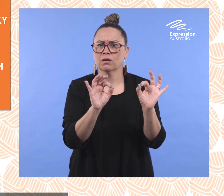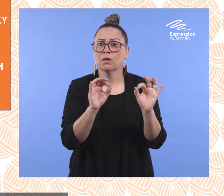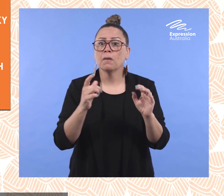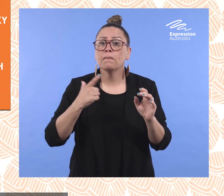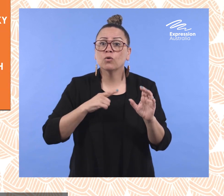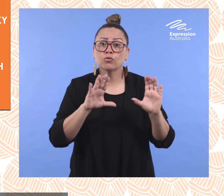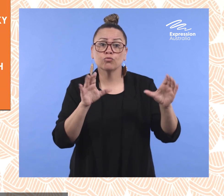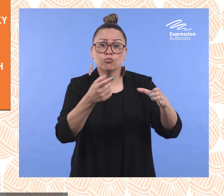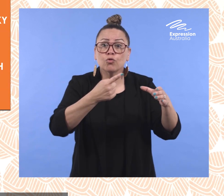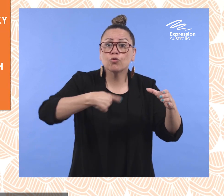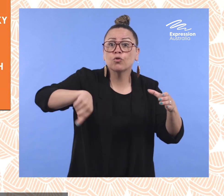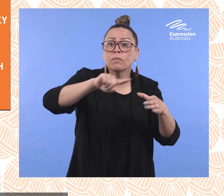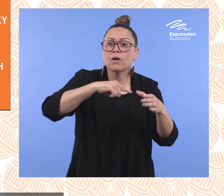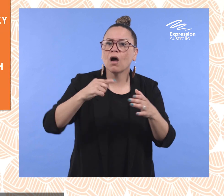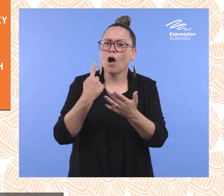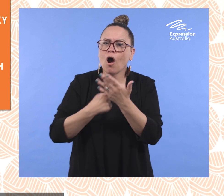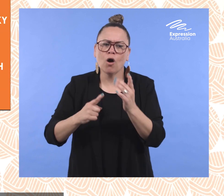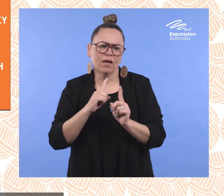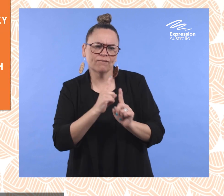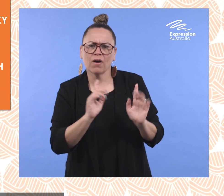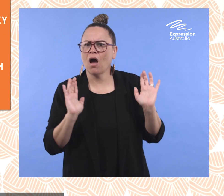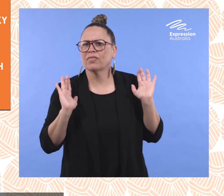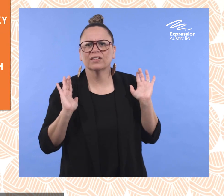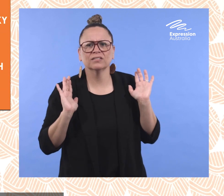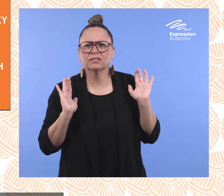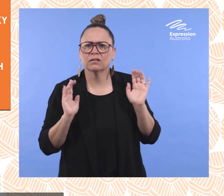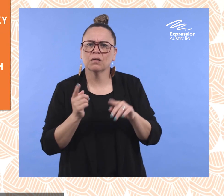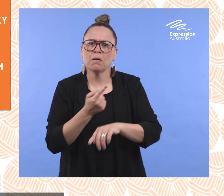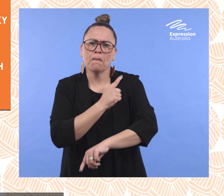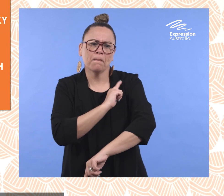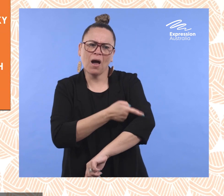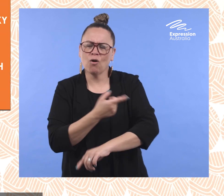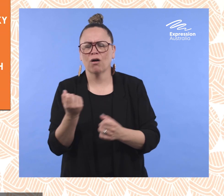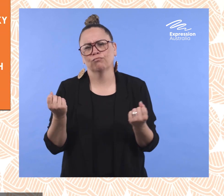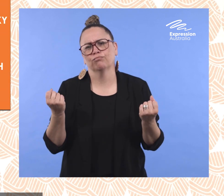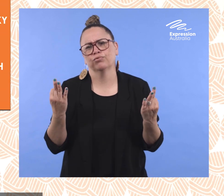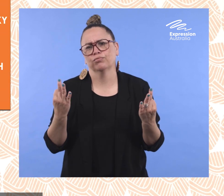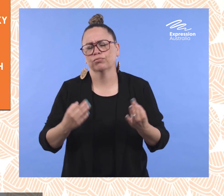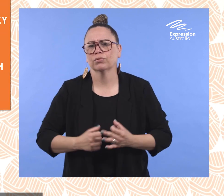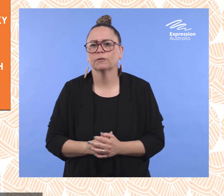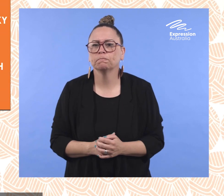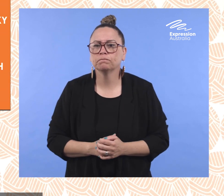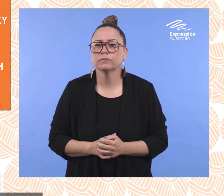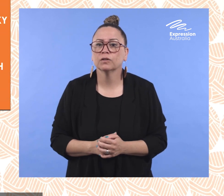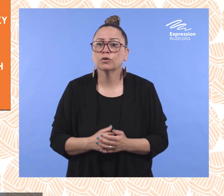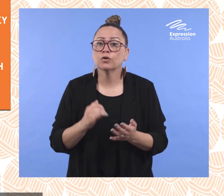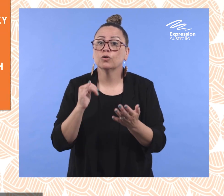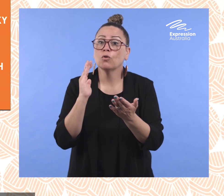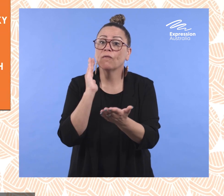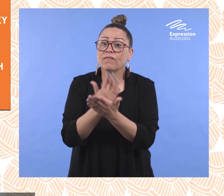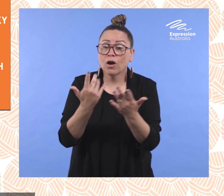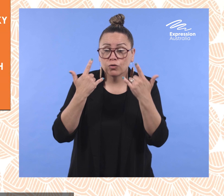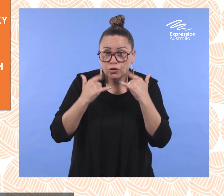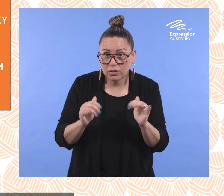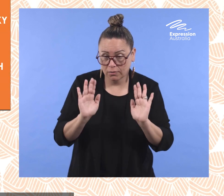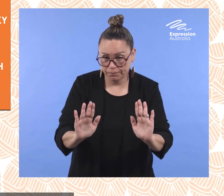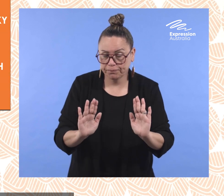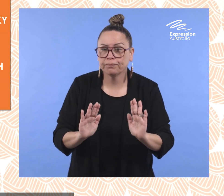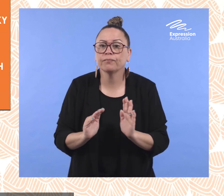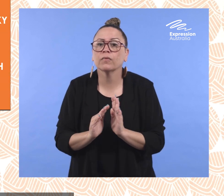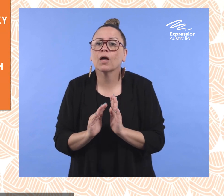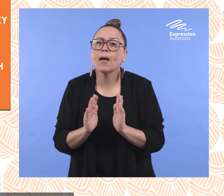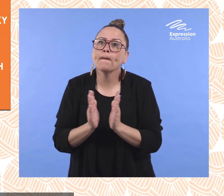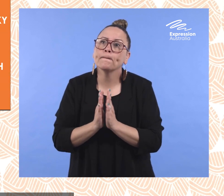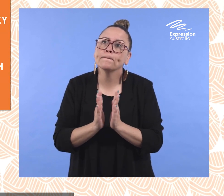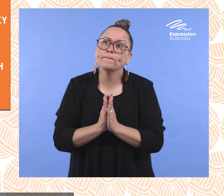because particularly it doesn't have a veto power. It's just an advisory body. So in that sense, and the fact checking